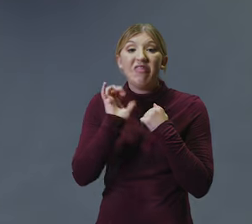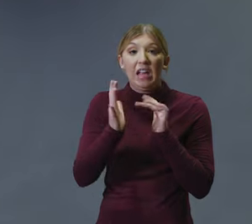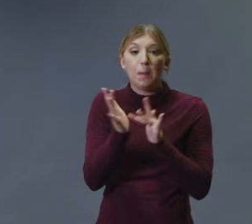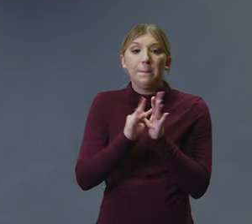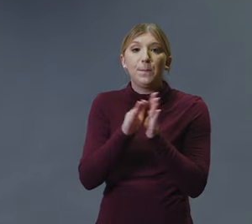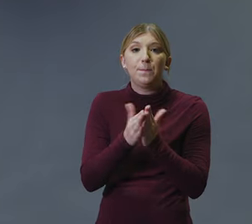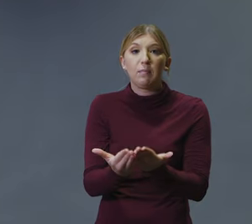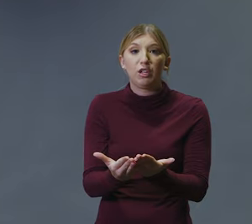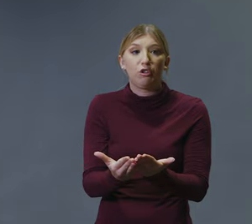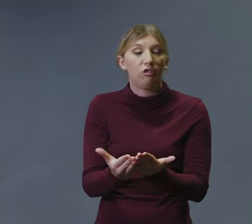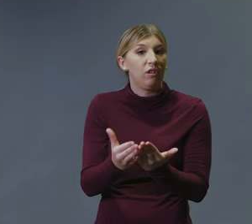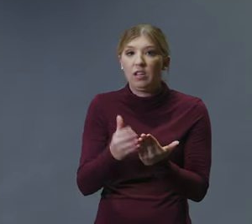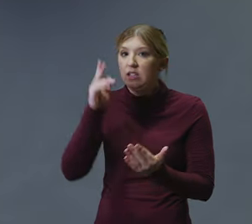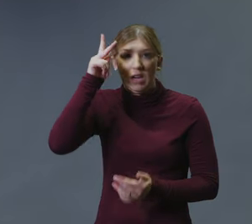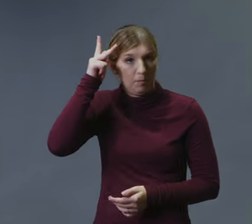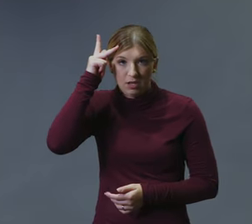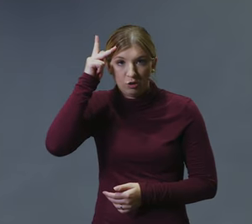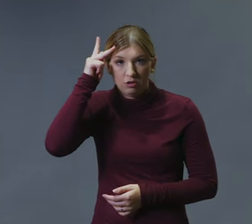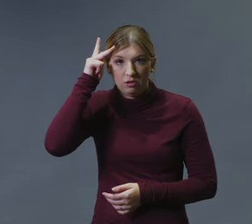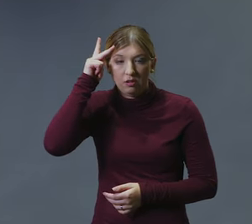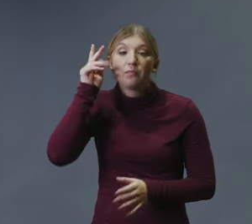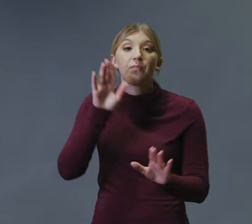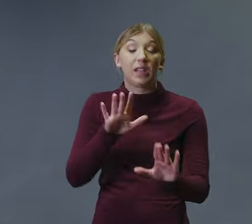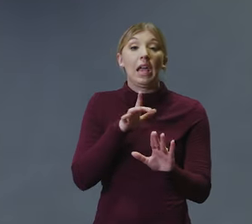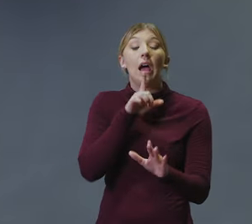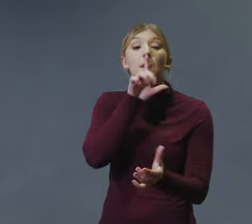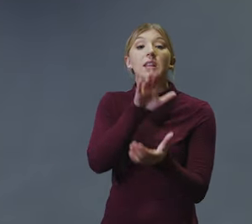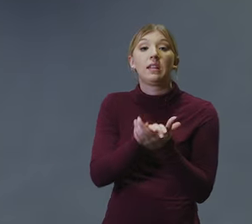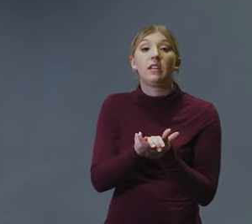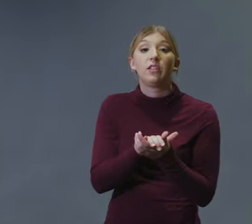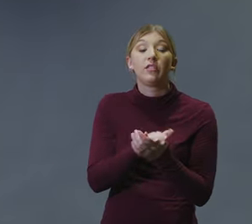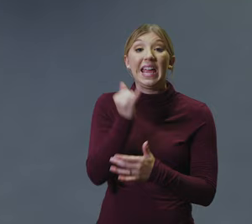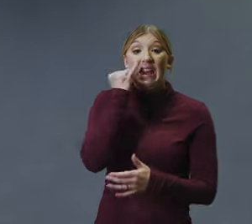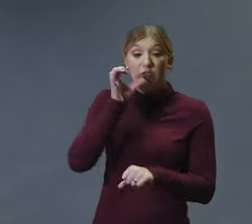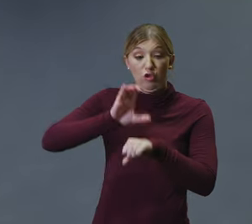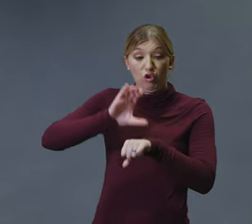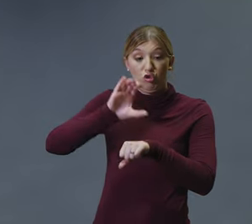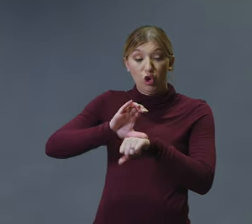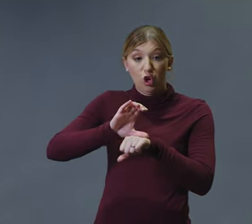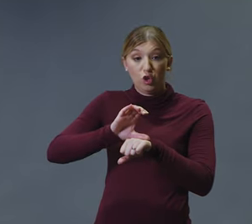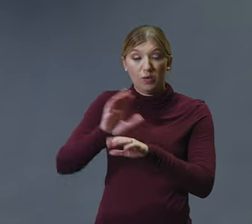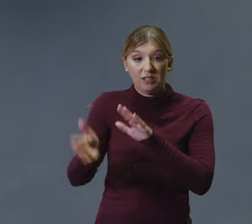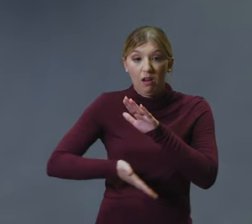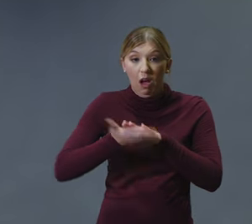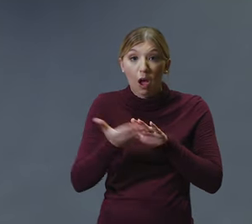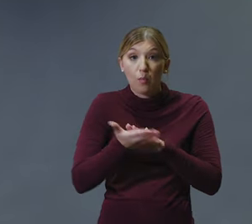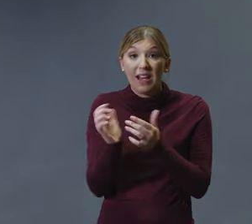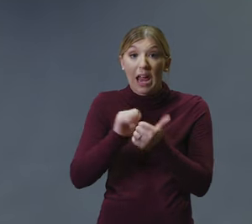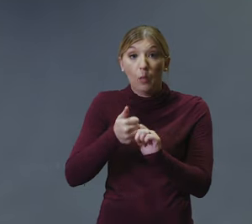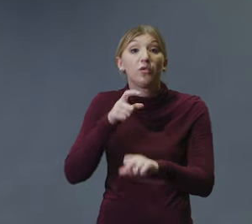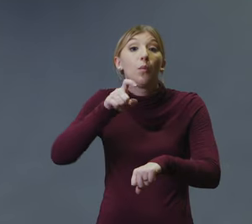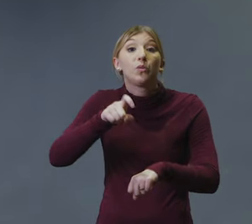biblical, not political. And I truly believe that if the church was operating in the way that it's supposed